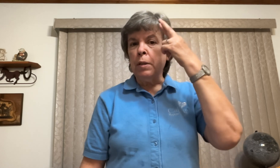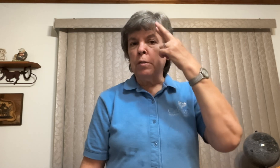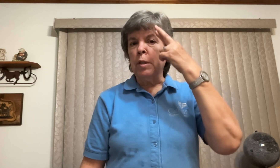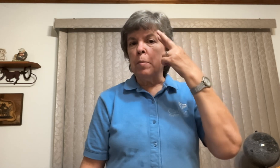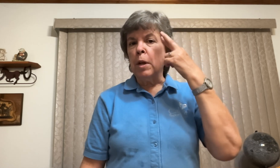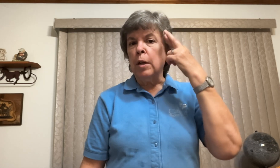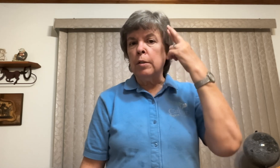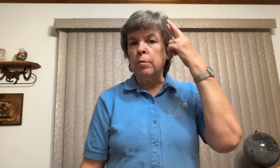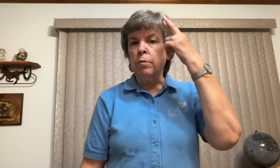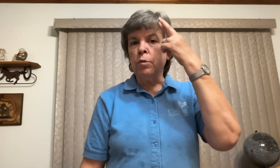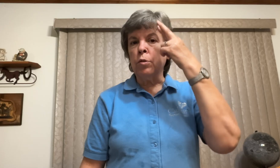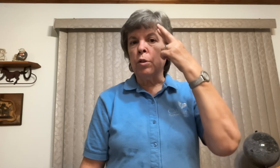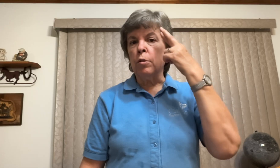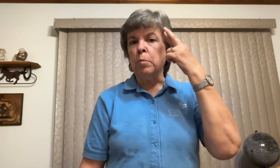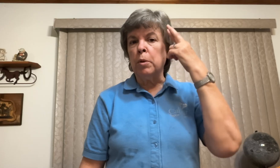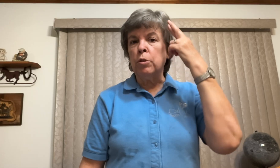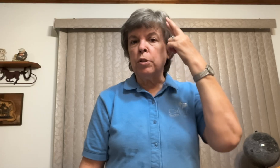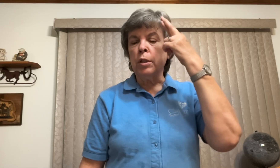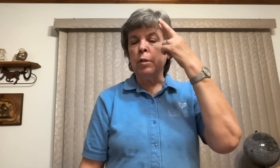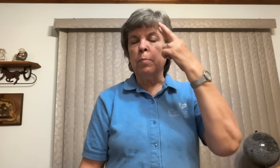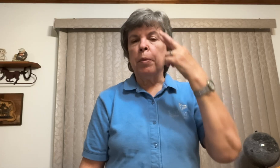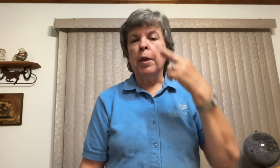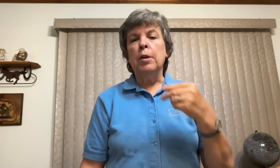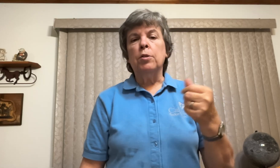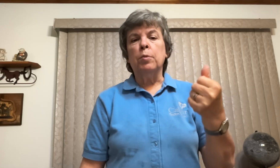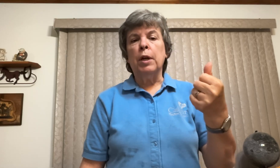same kind of circular motion there. So we have